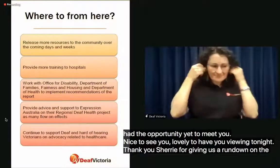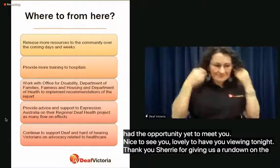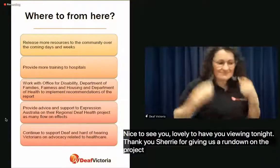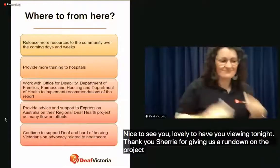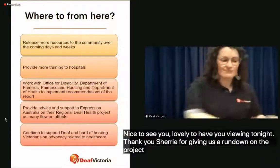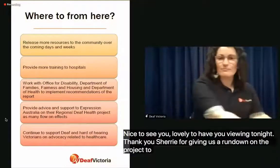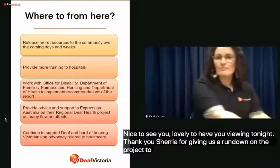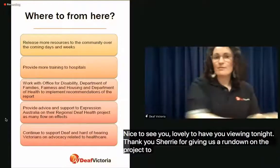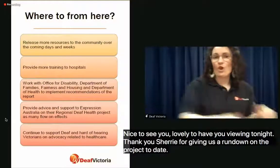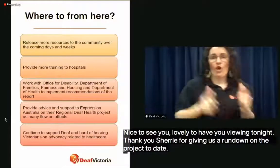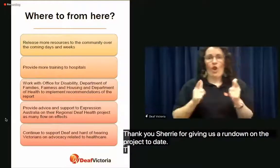together, coming to fruition.